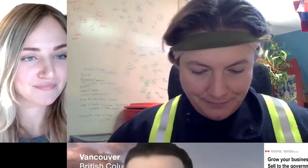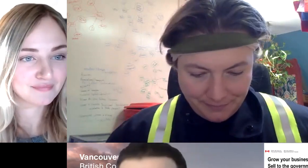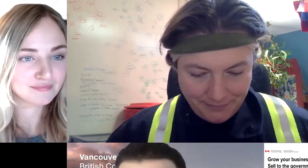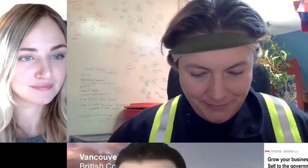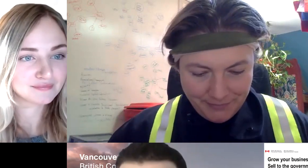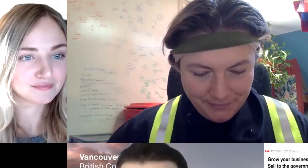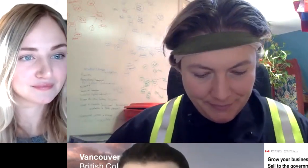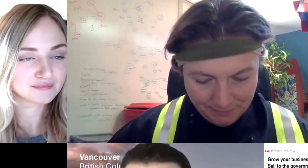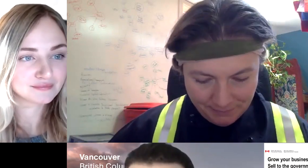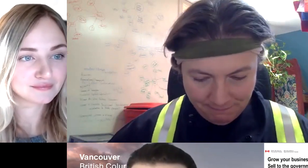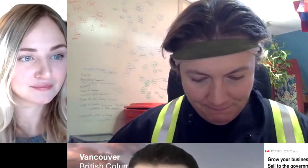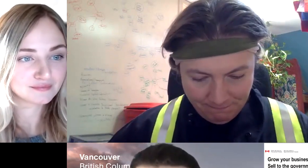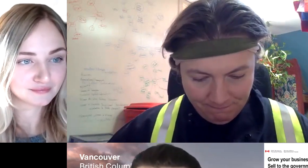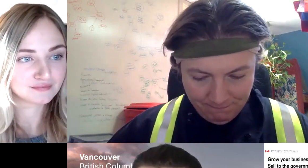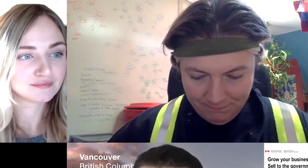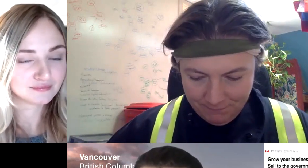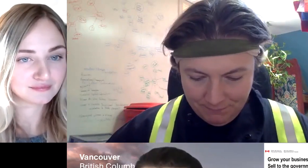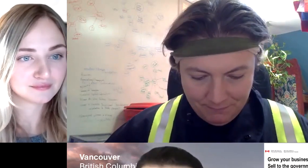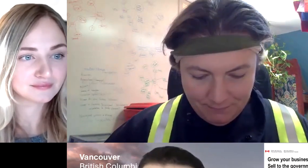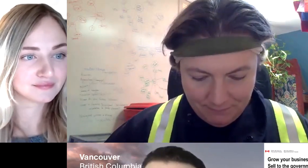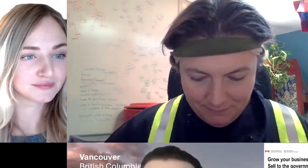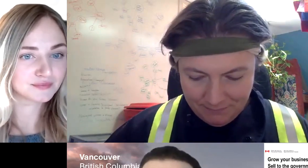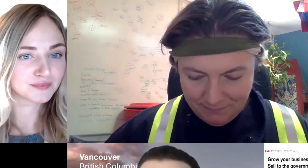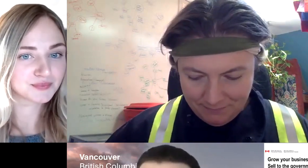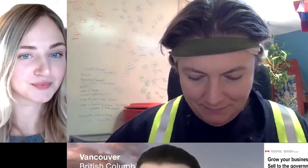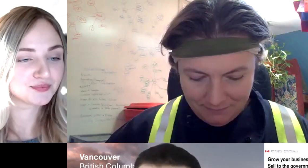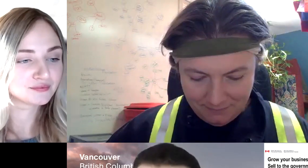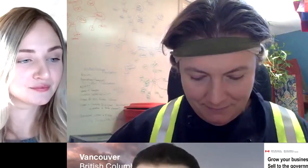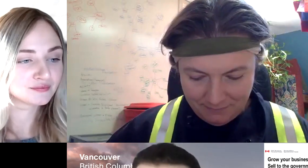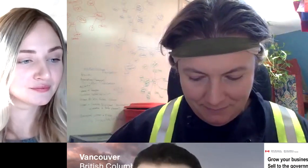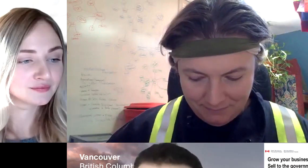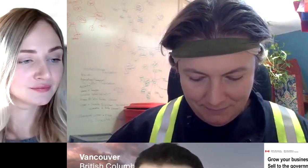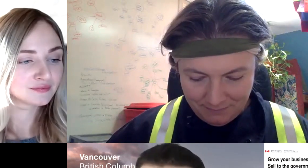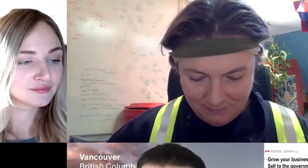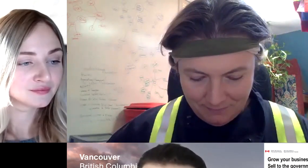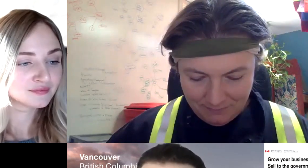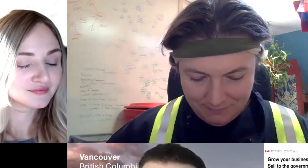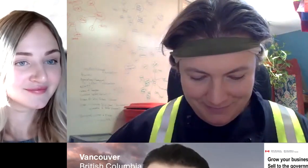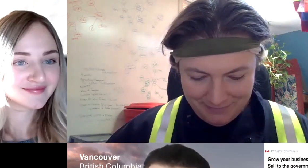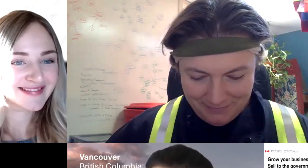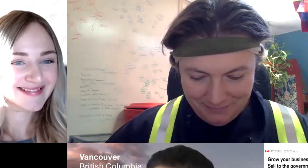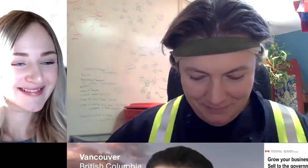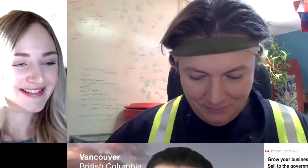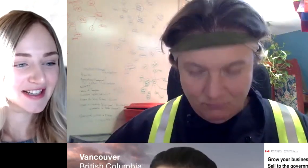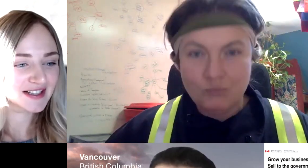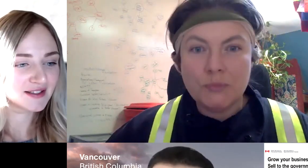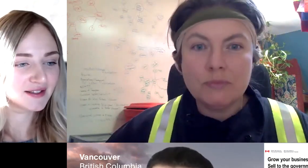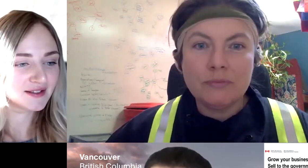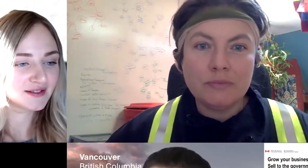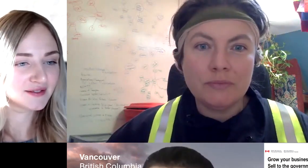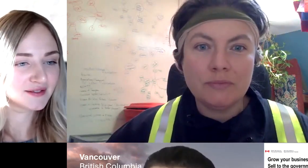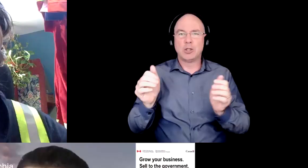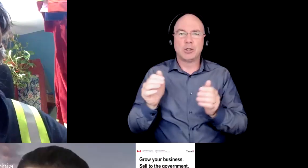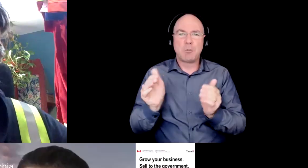know from a lot of the questions that I've seen so far that a lot of you have seen me speak before, potentially with Small Business BC or